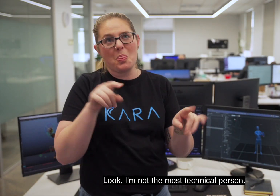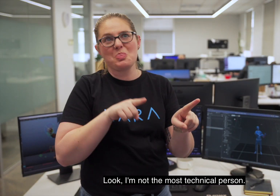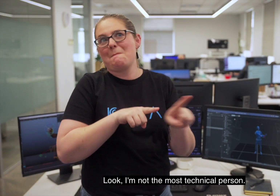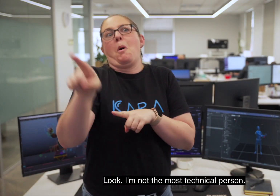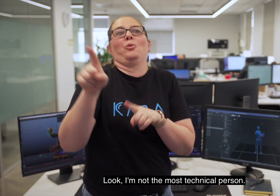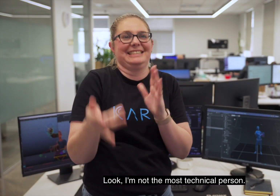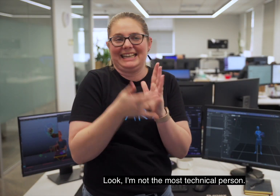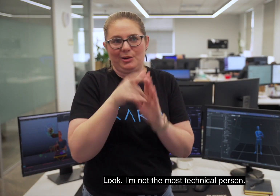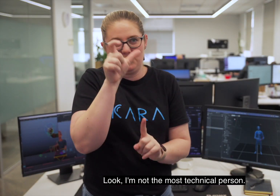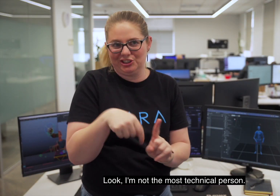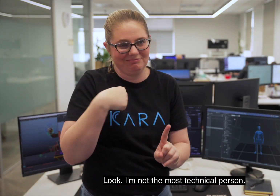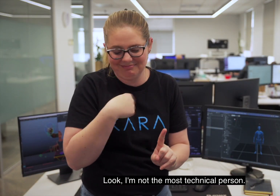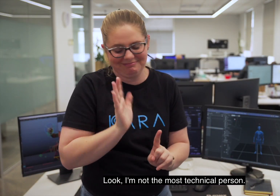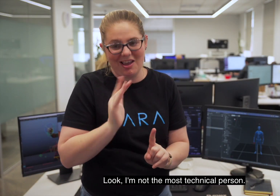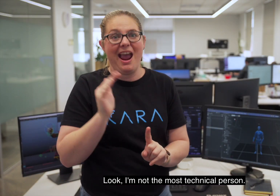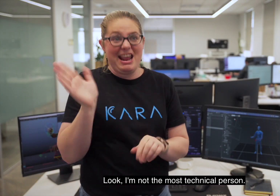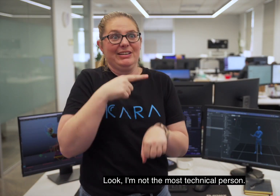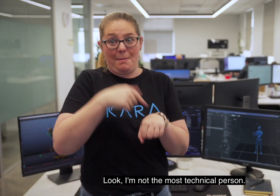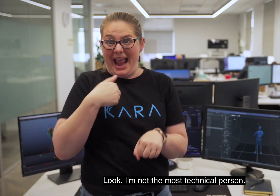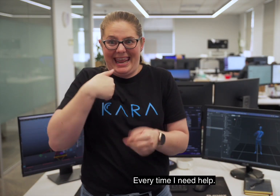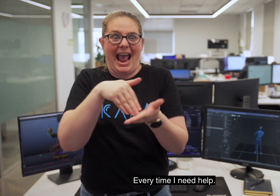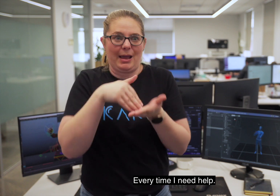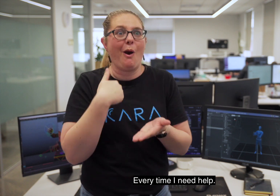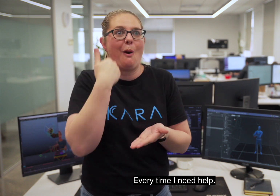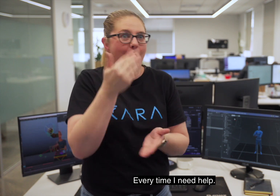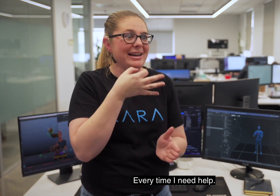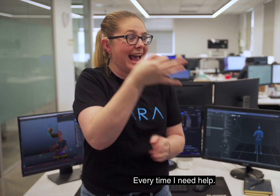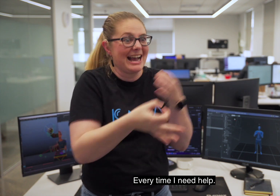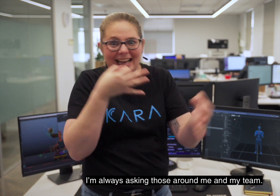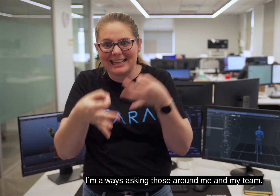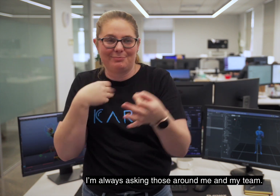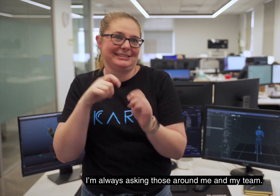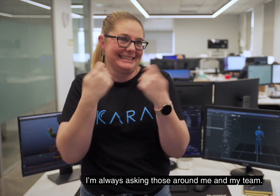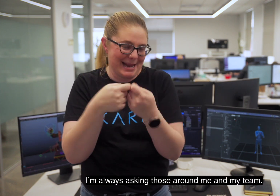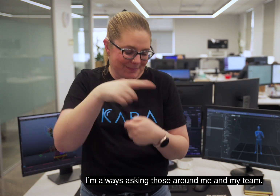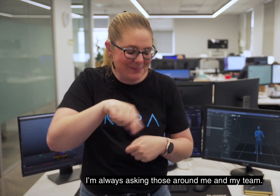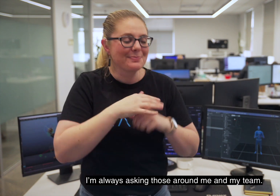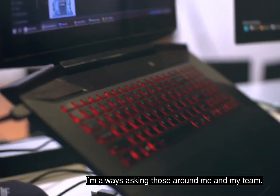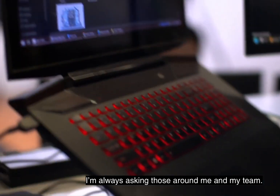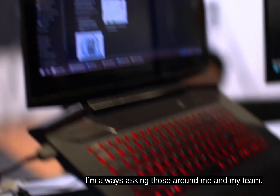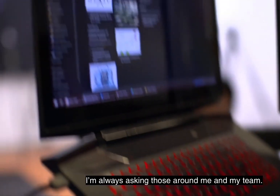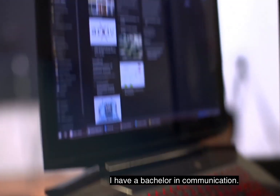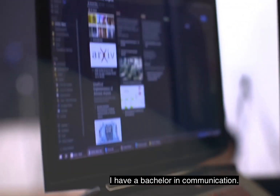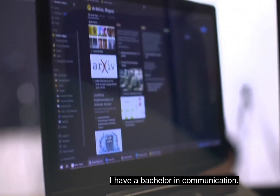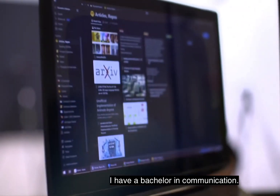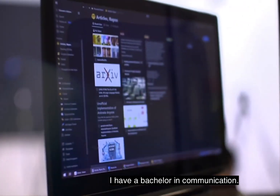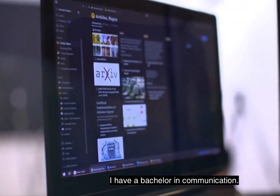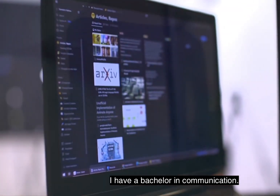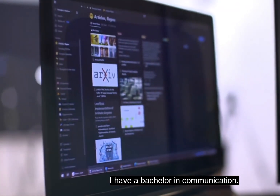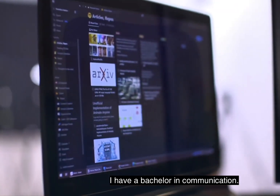Look, I'm not the most technical person. Every time I need help I always asking those around me and my team. I have a Bachelor